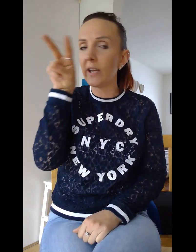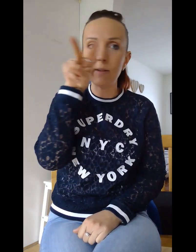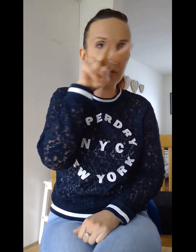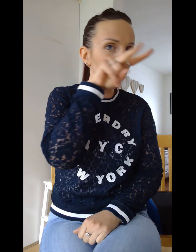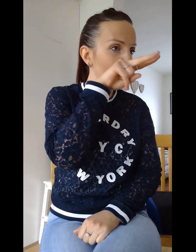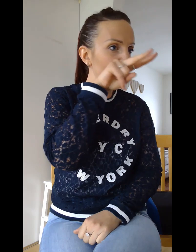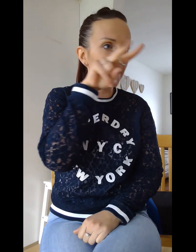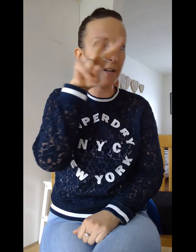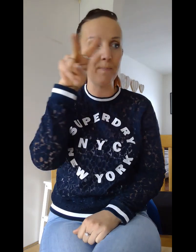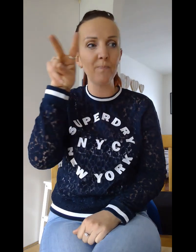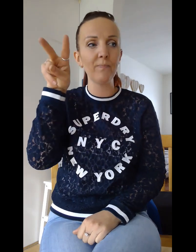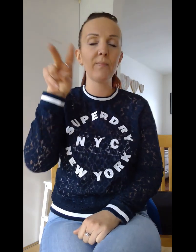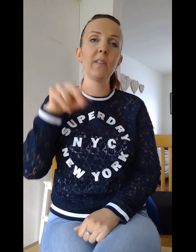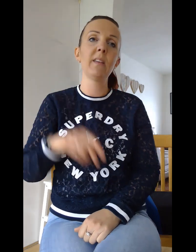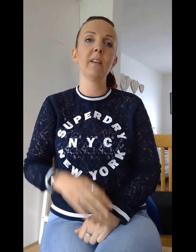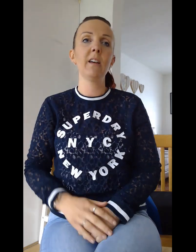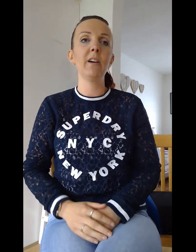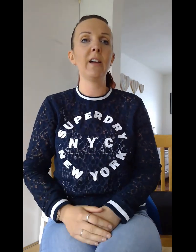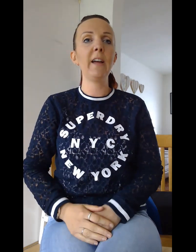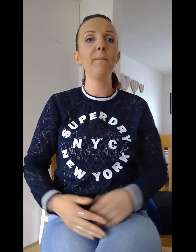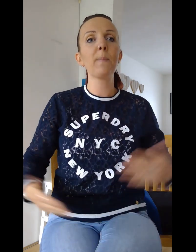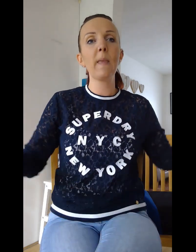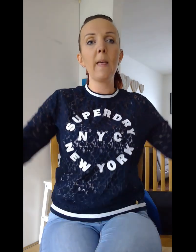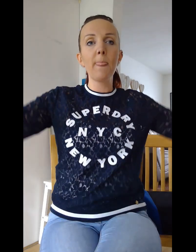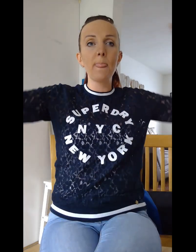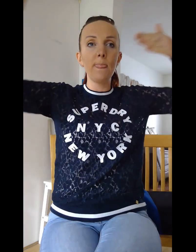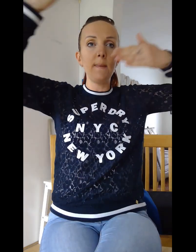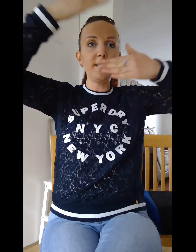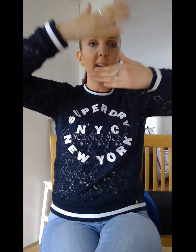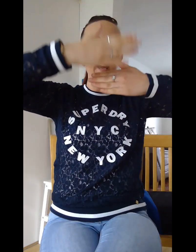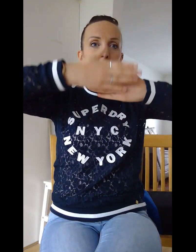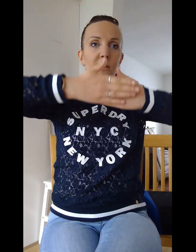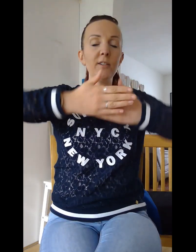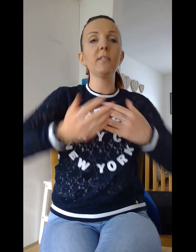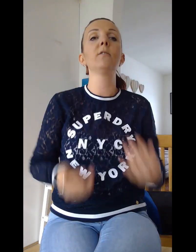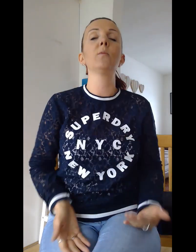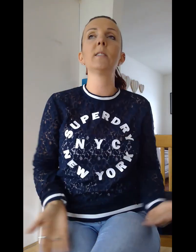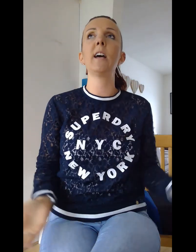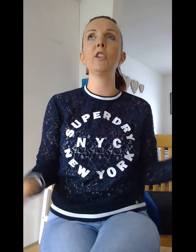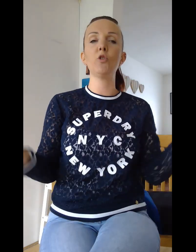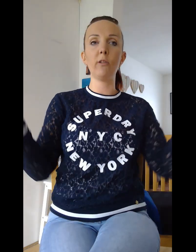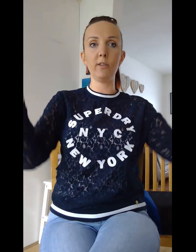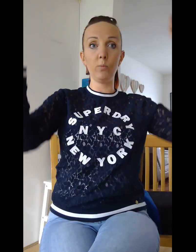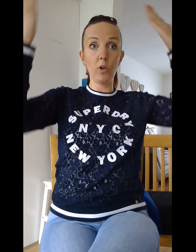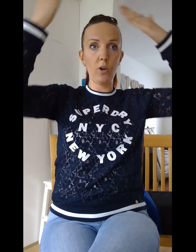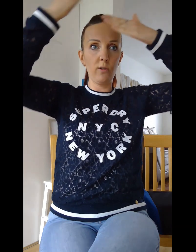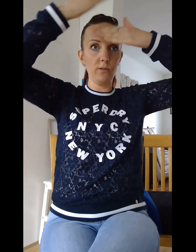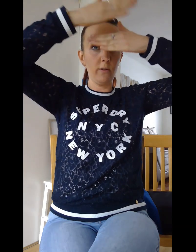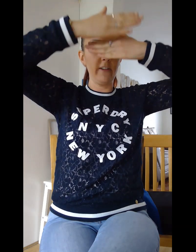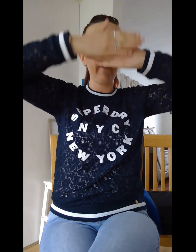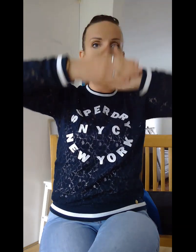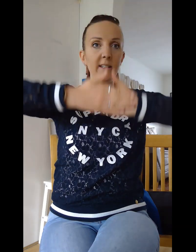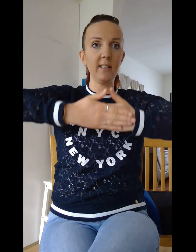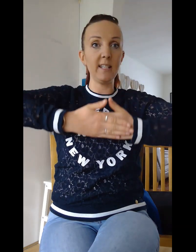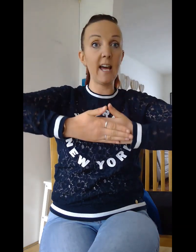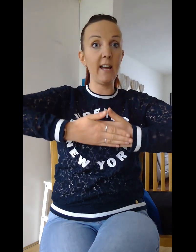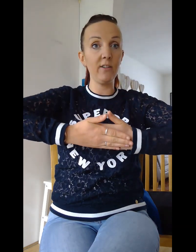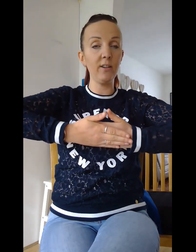looking, we're searching. Okay, the darkness, so it's like you're drawing some curtains over your face. The